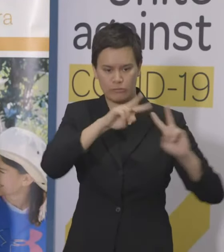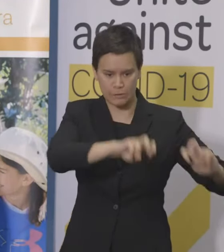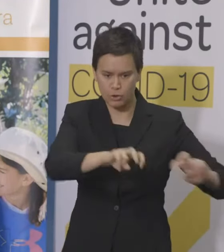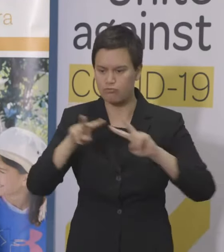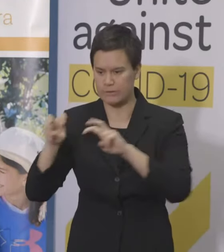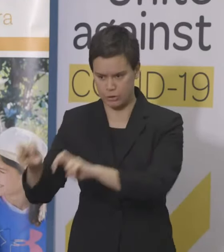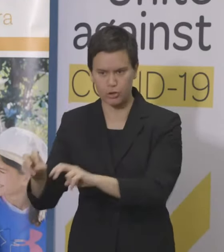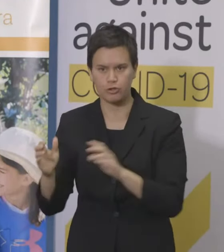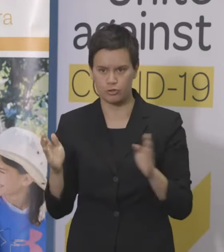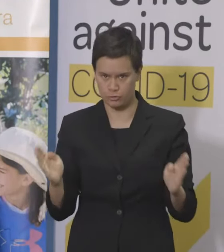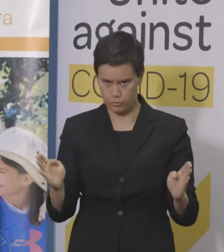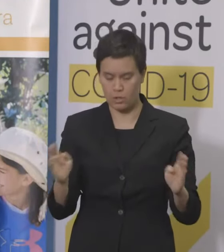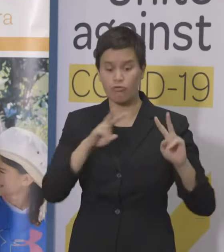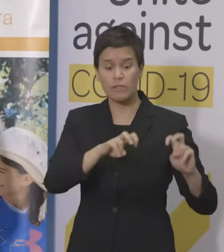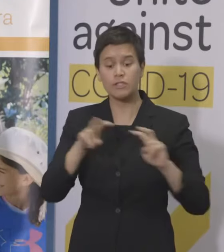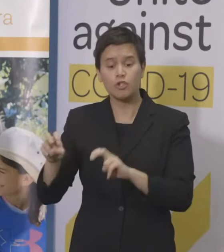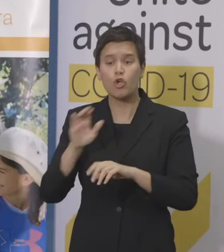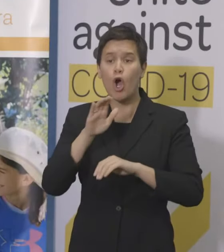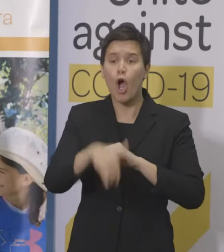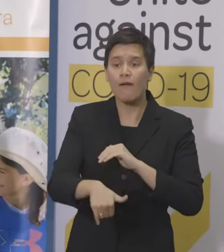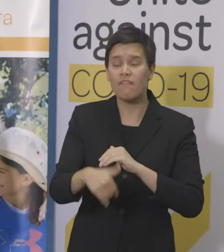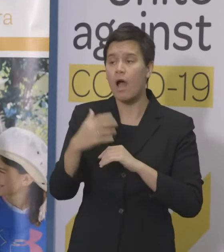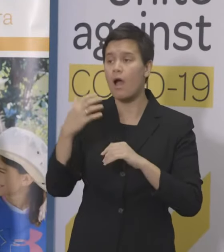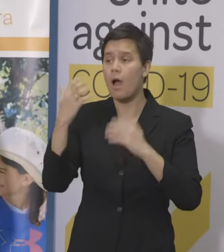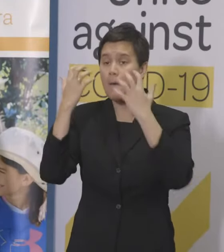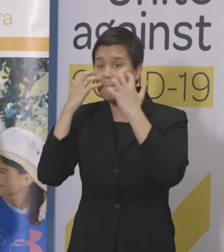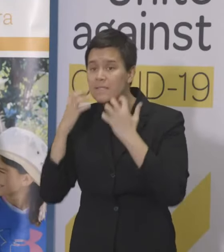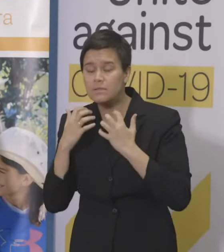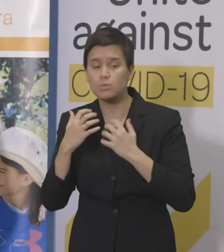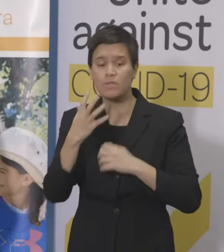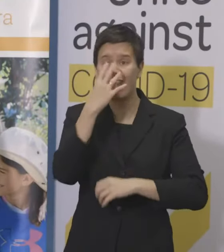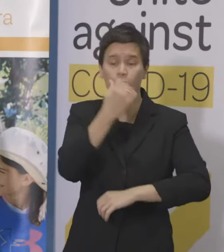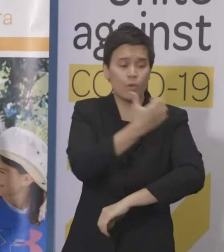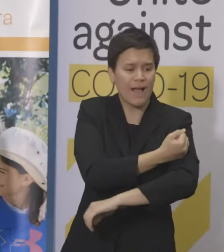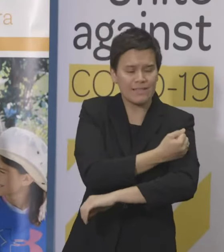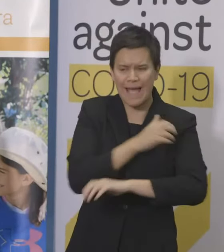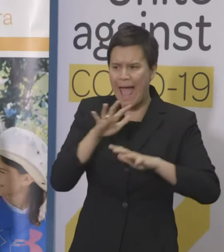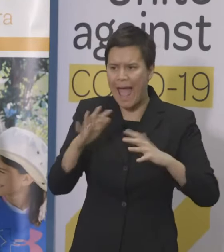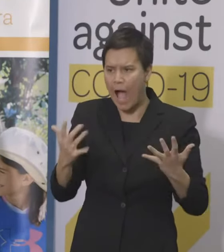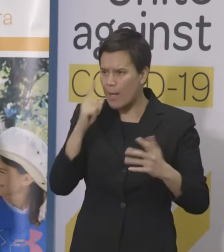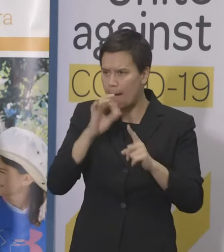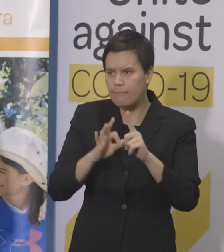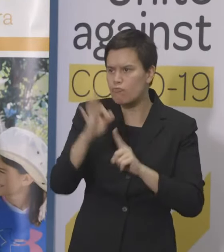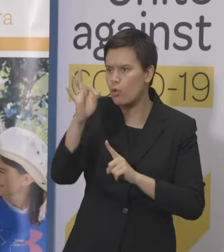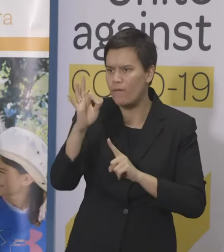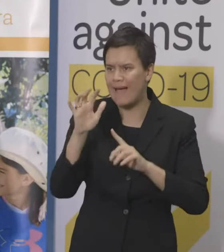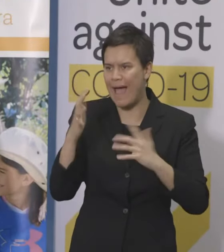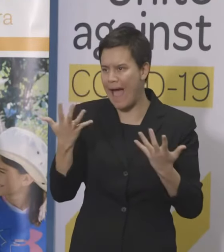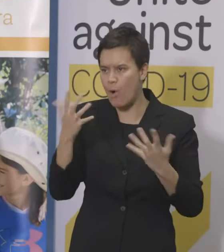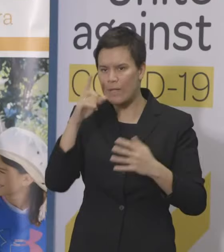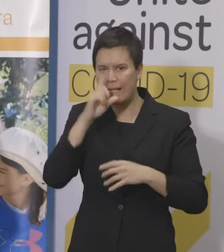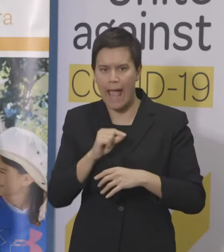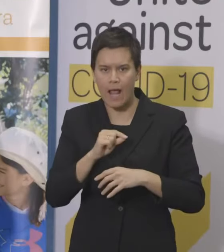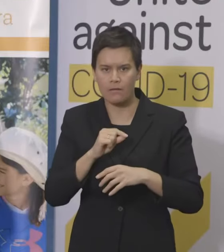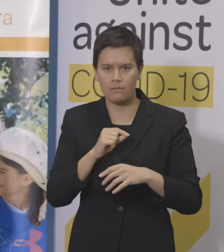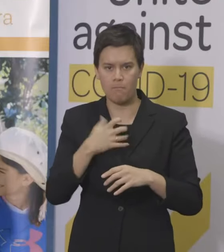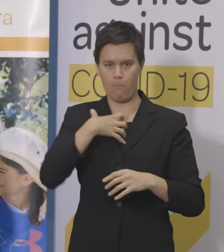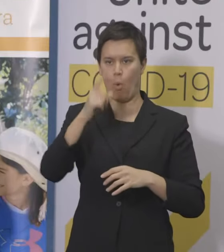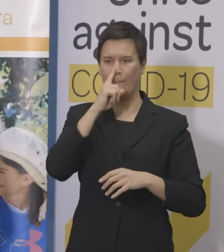and indeed what improvements were needed in the system to improve our overall immunisation